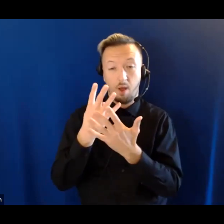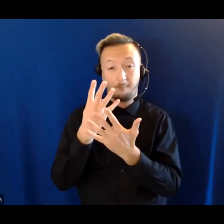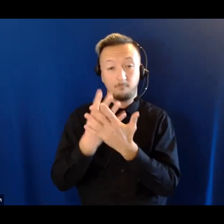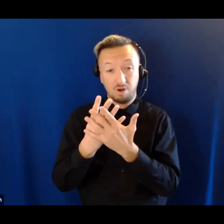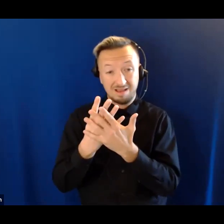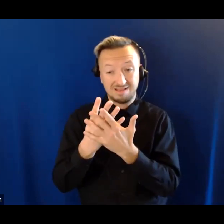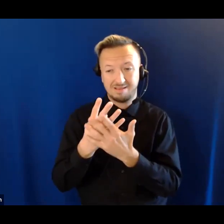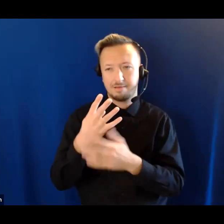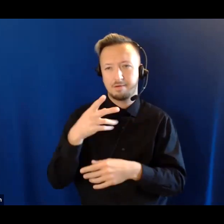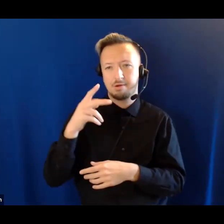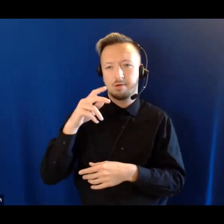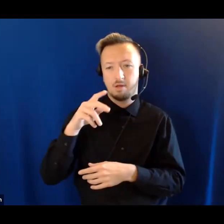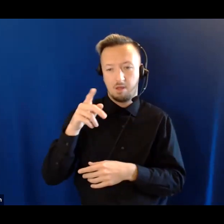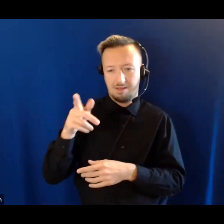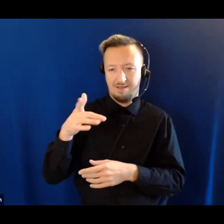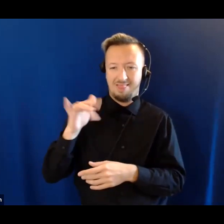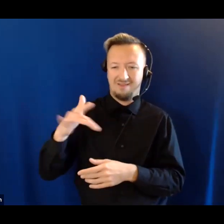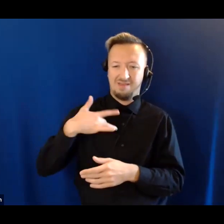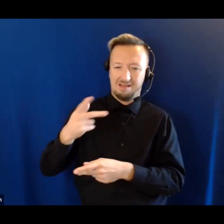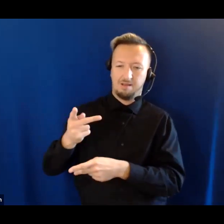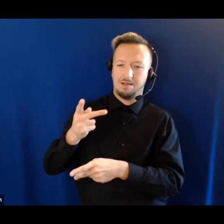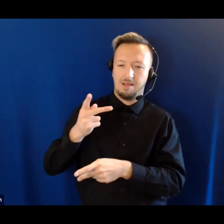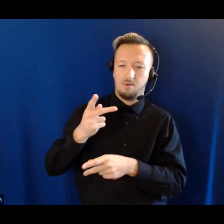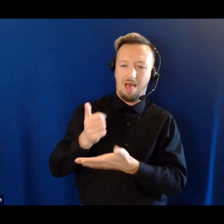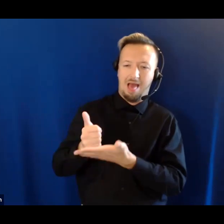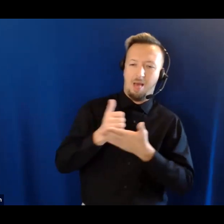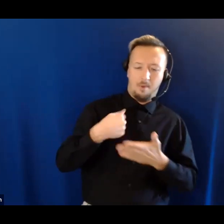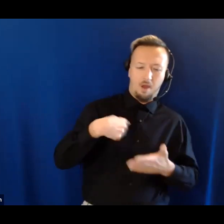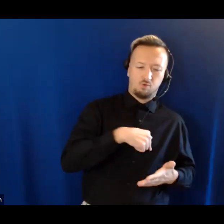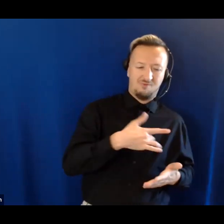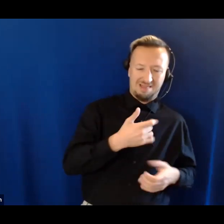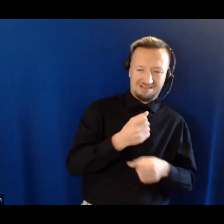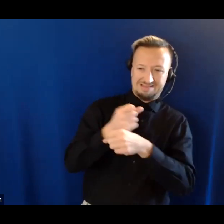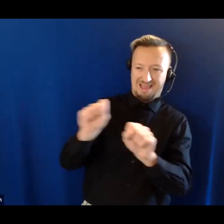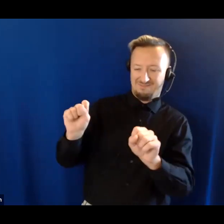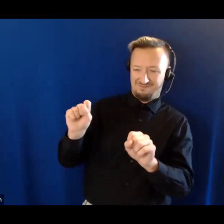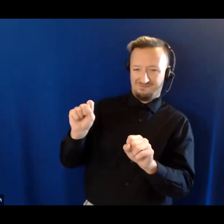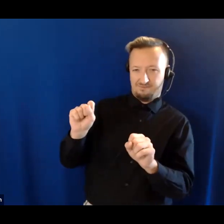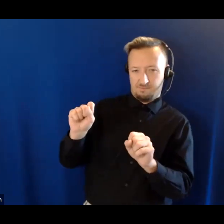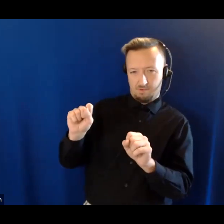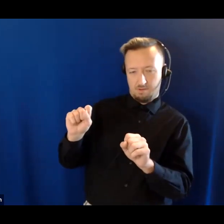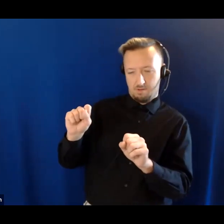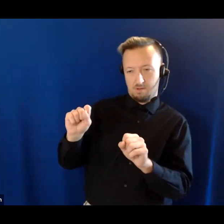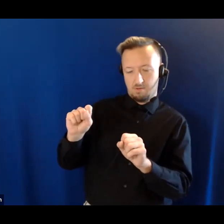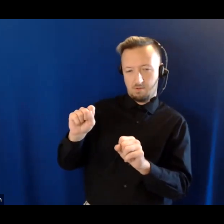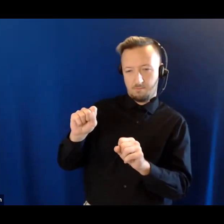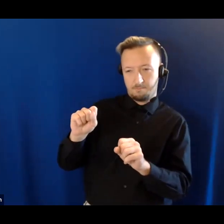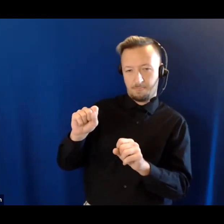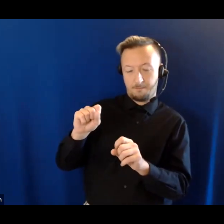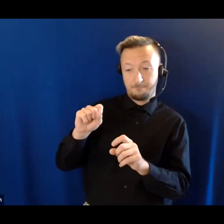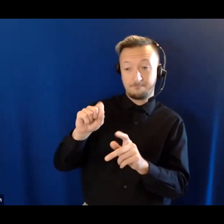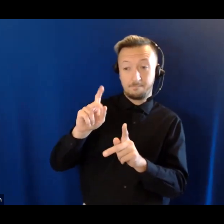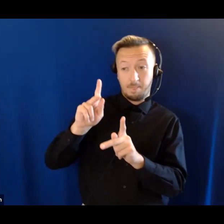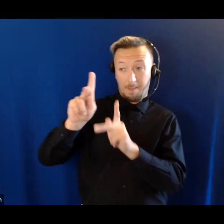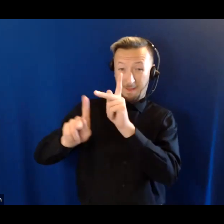safe. What it feels like that does on the face value is erase the people that are